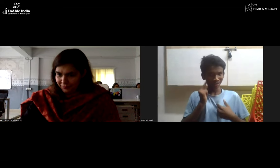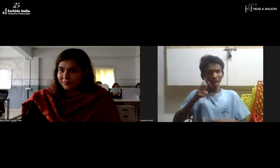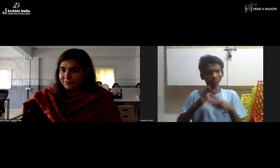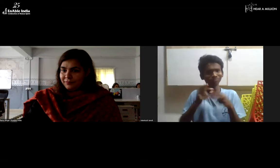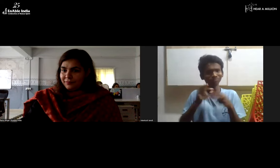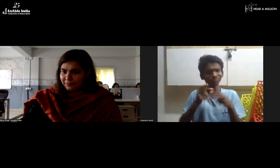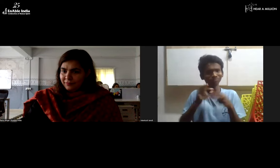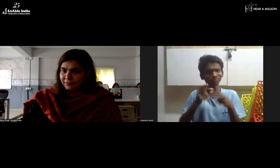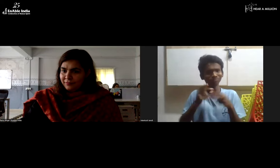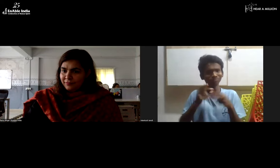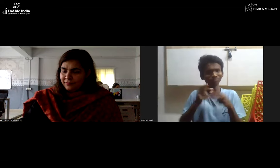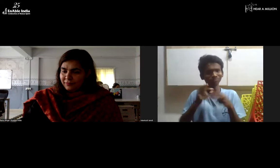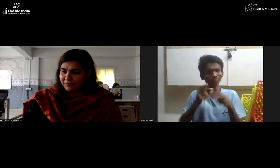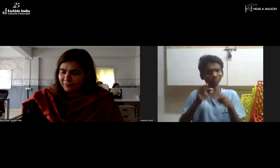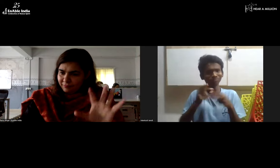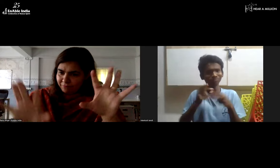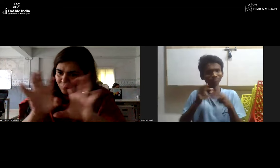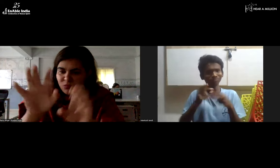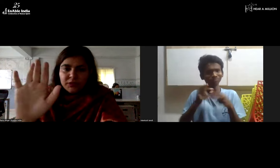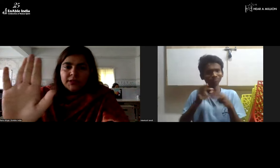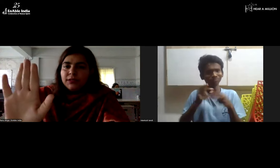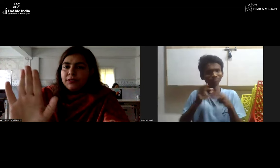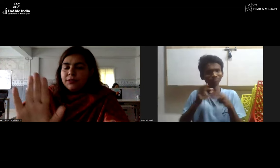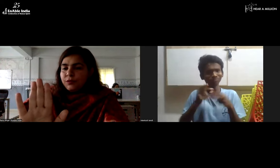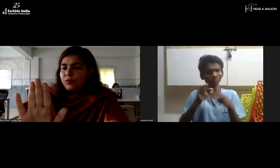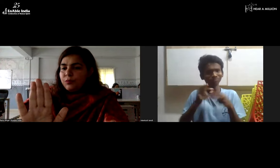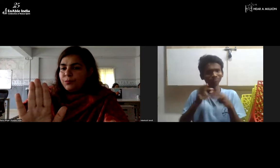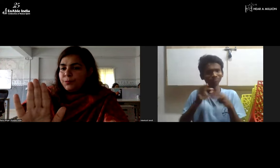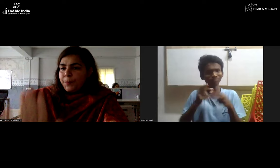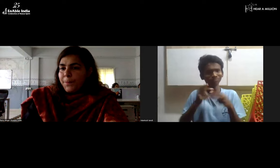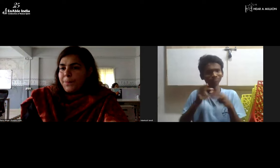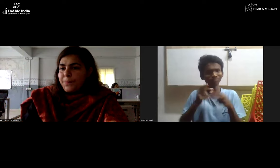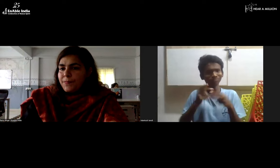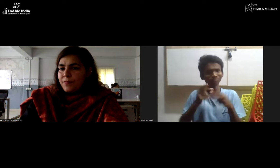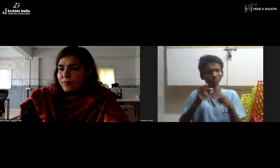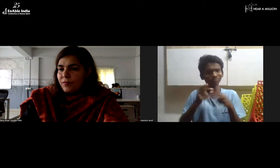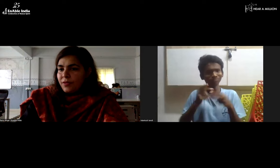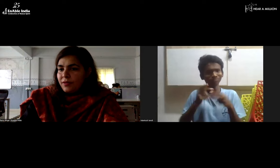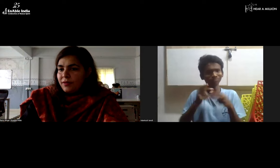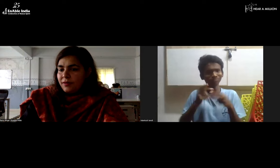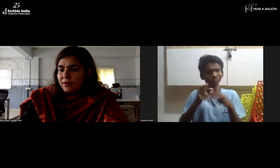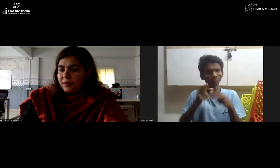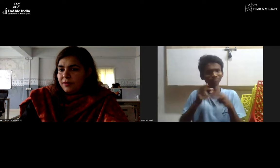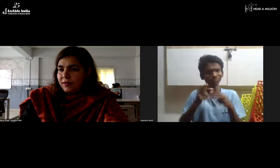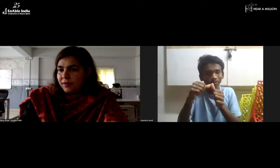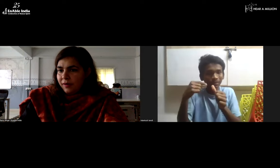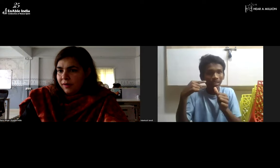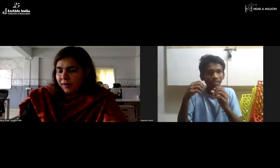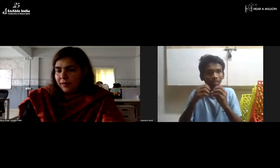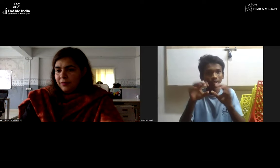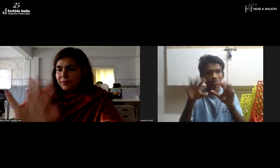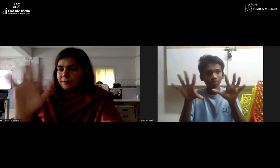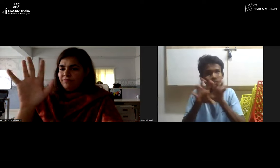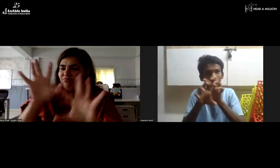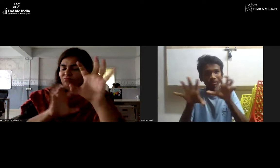also. So we keep learning new things. So even after 1 hour of class, in the evening also we do the work on ourselves. When teacher give us,